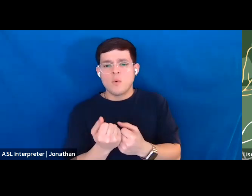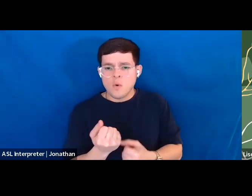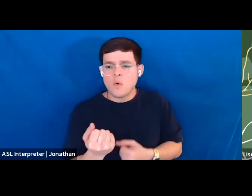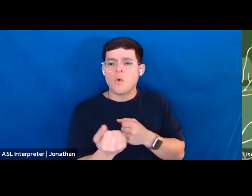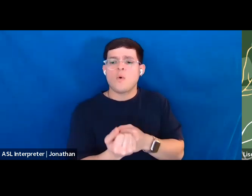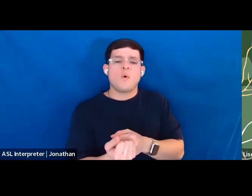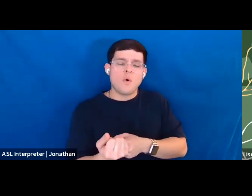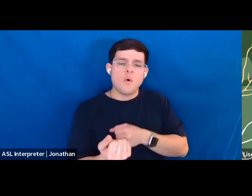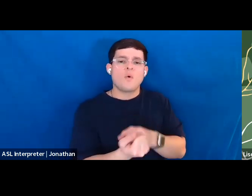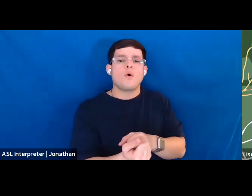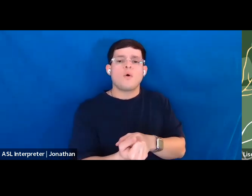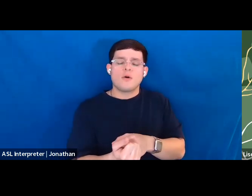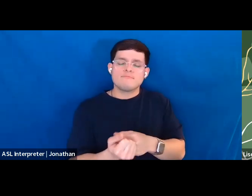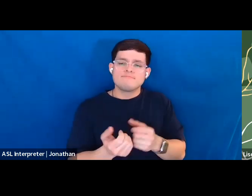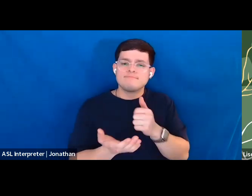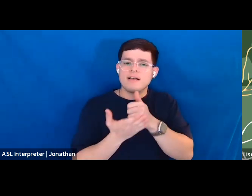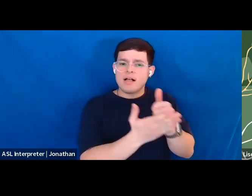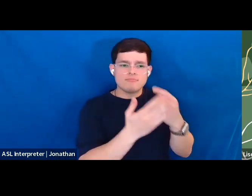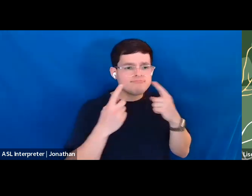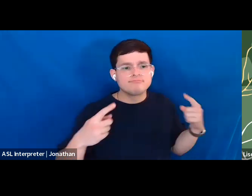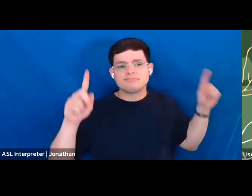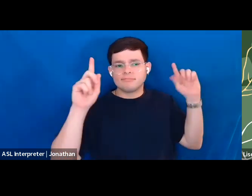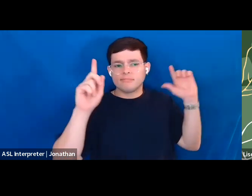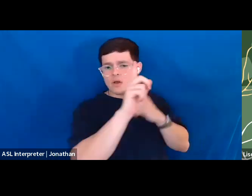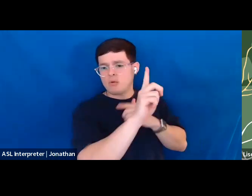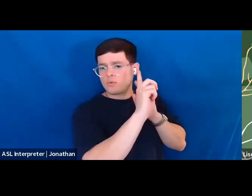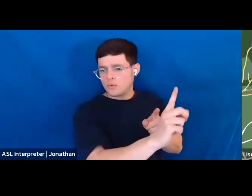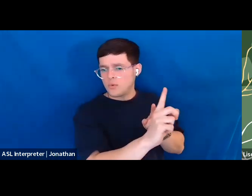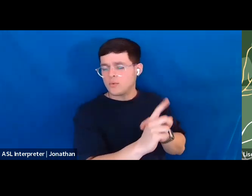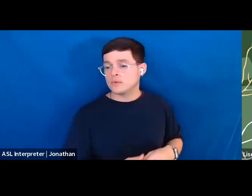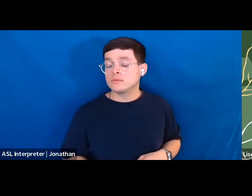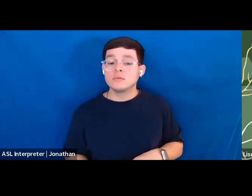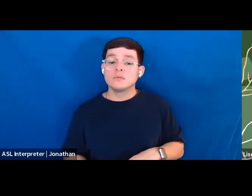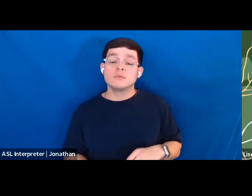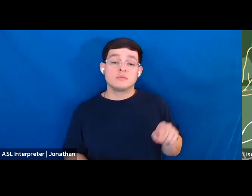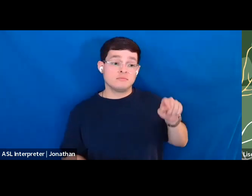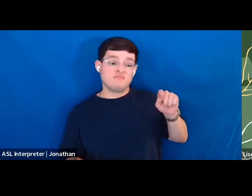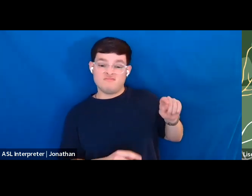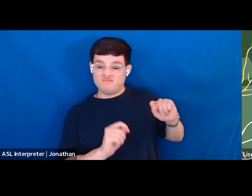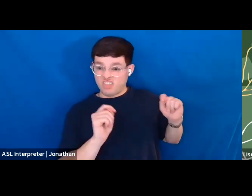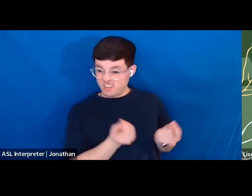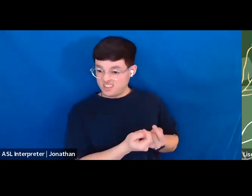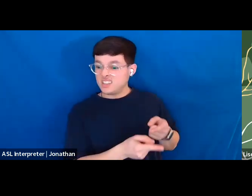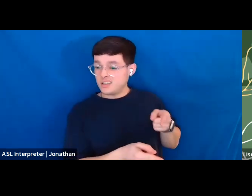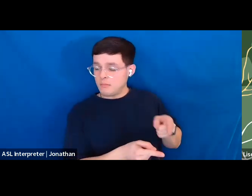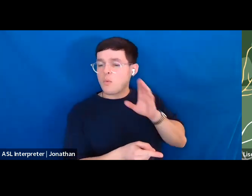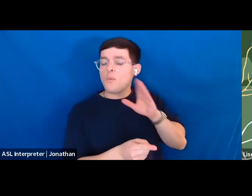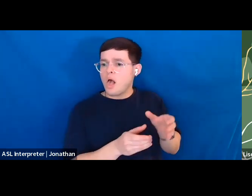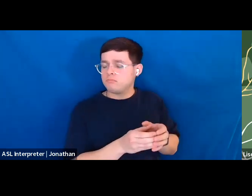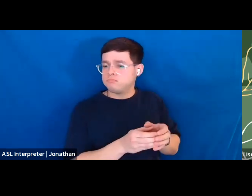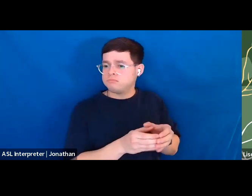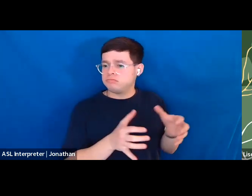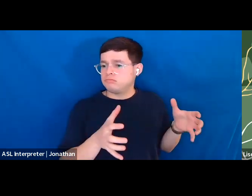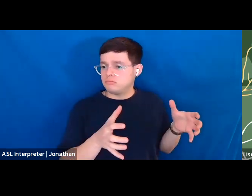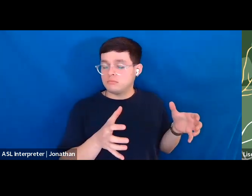the goals of the center. The Revise team will be expanding to include 2